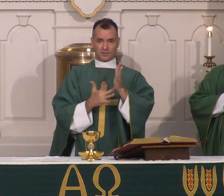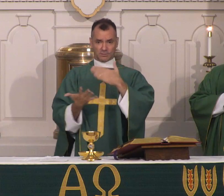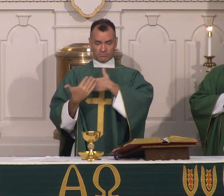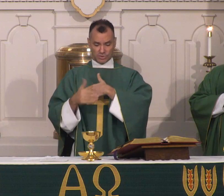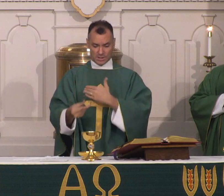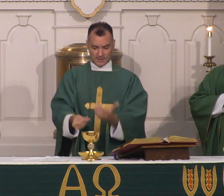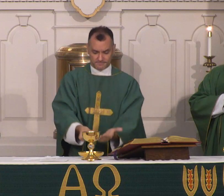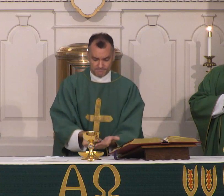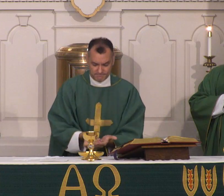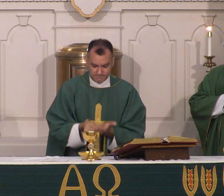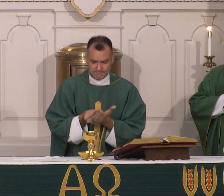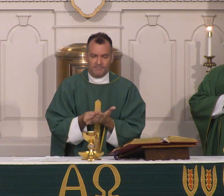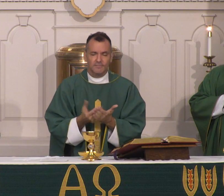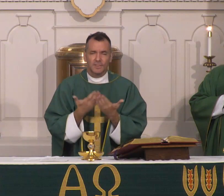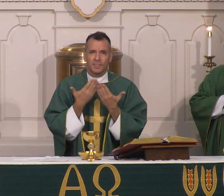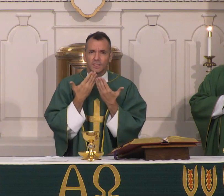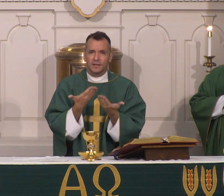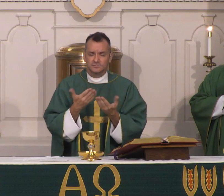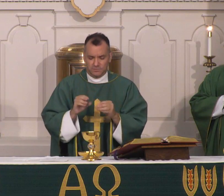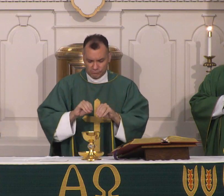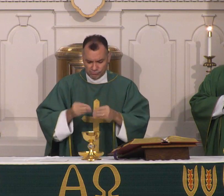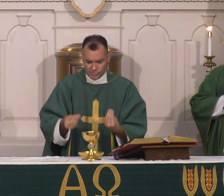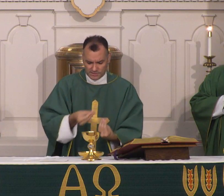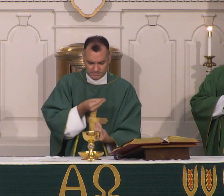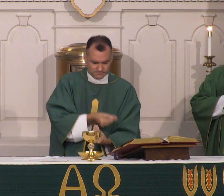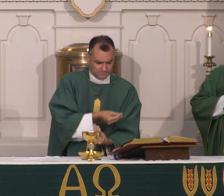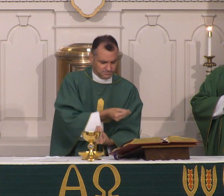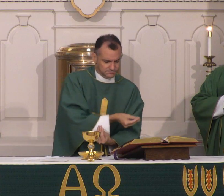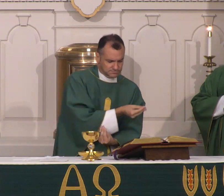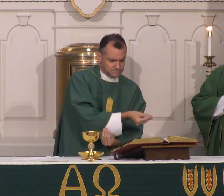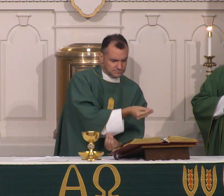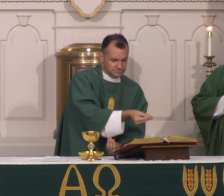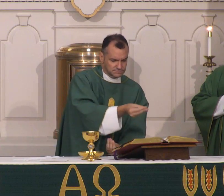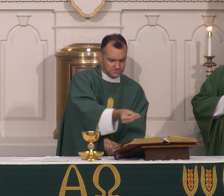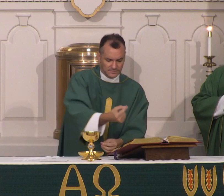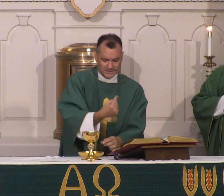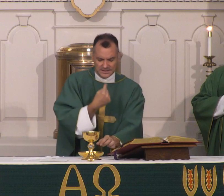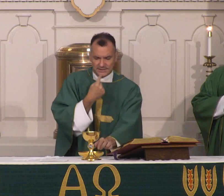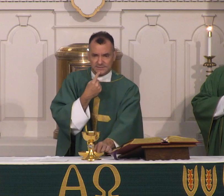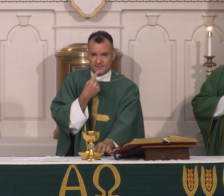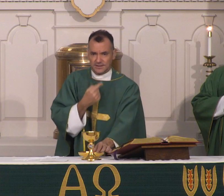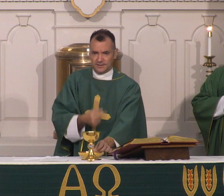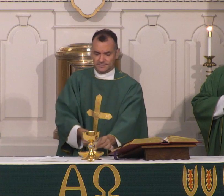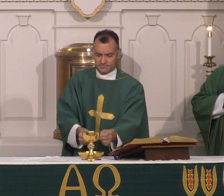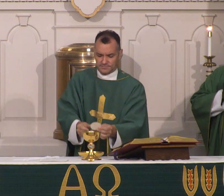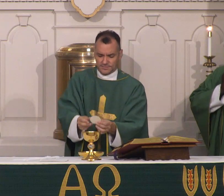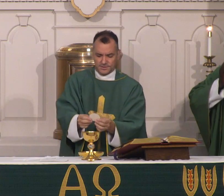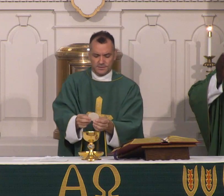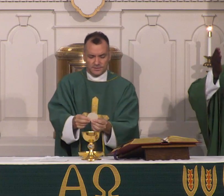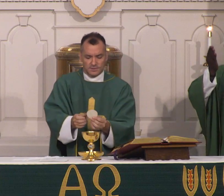it, and gave it to his disciples, saying,